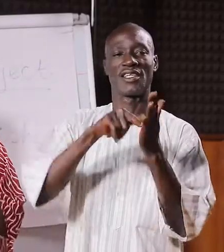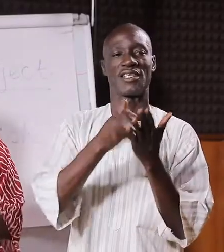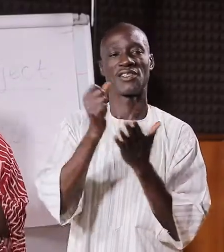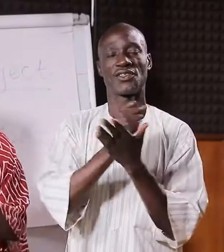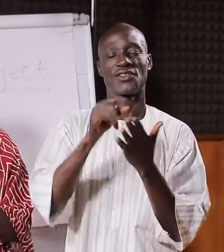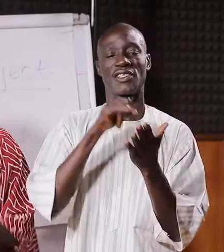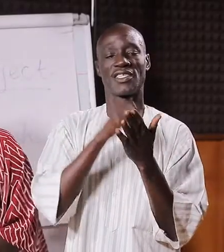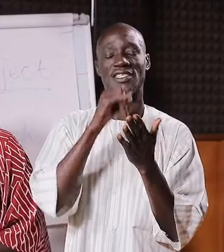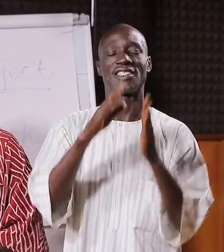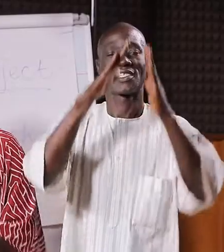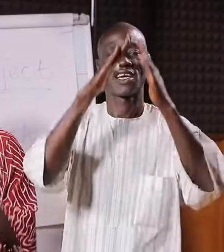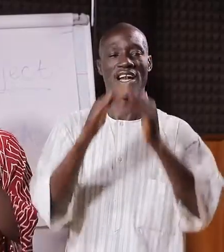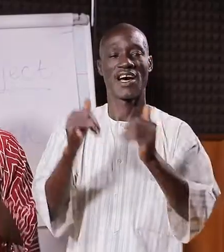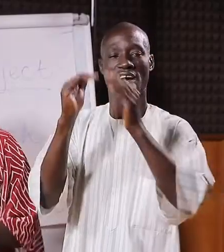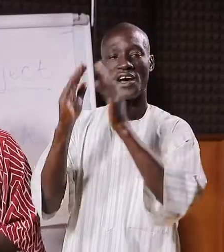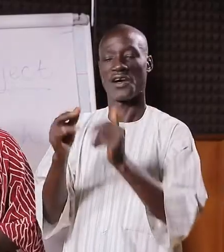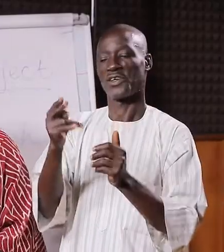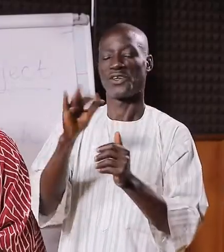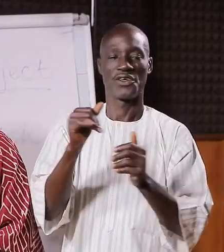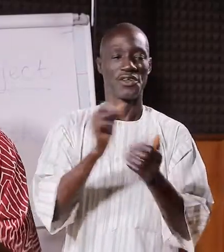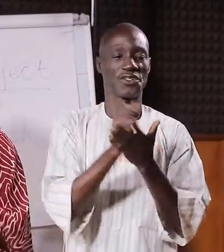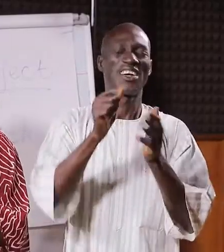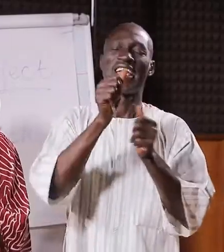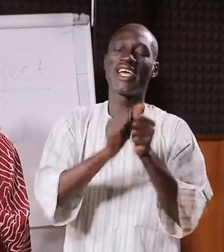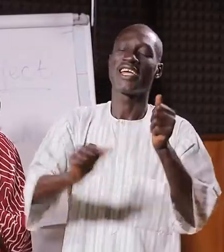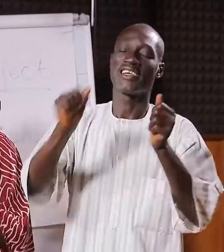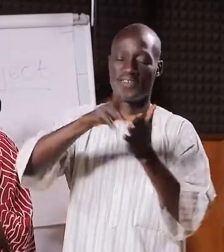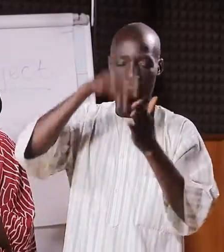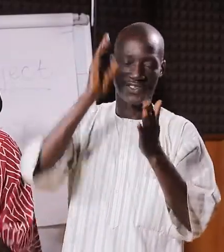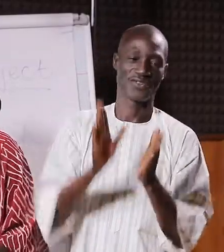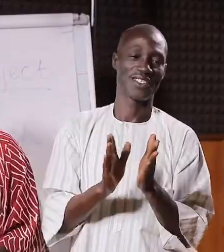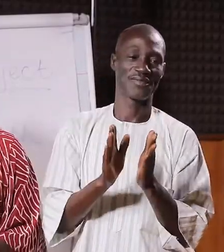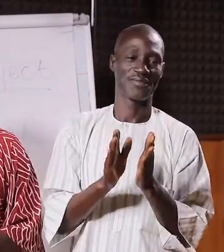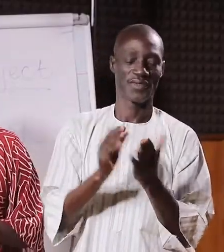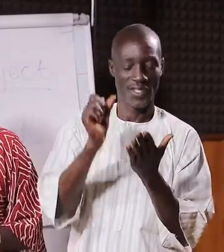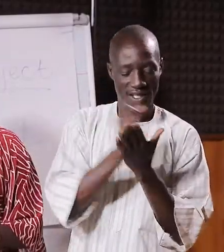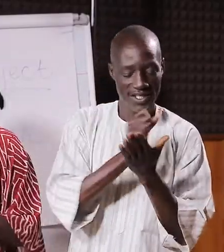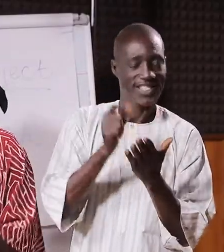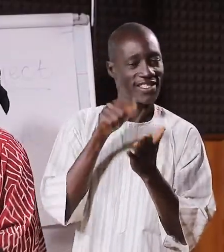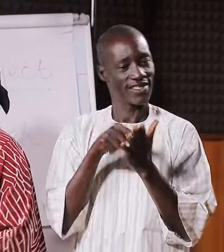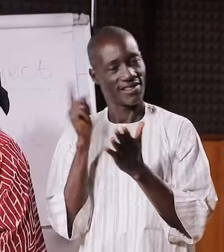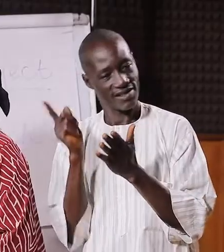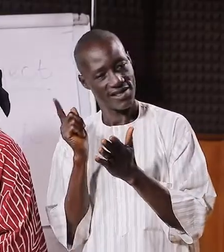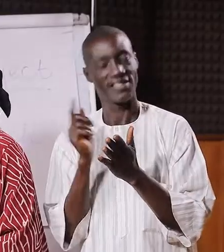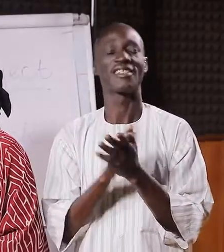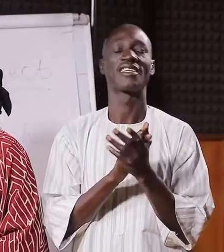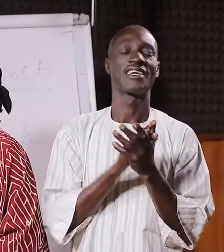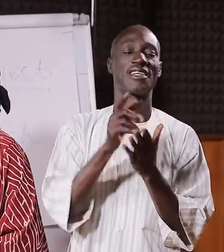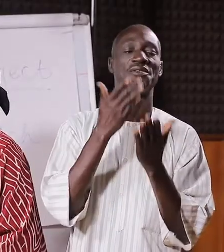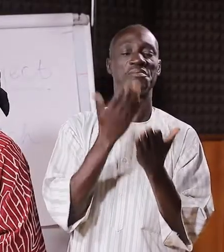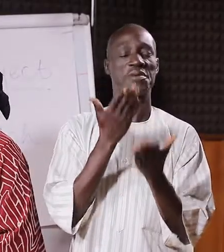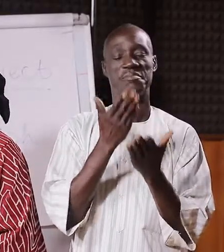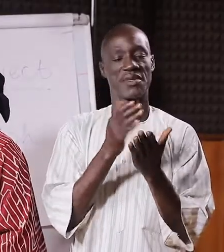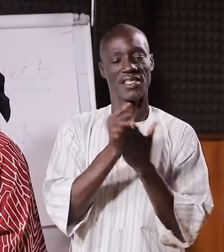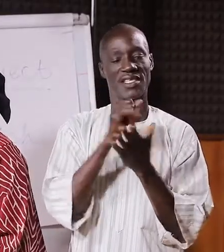It's a household song. Every school child, at one point or the other, must have come across this